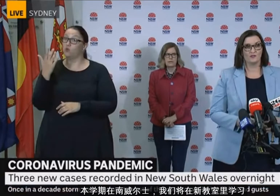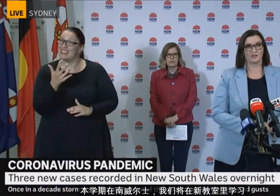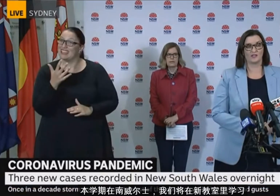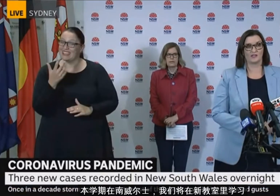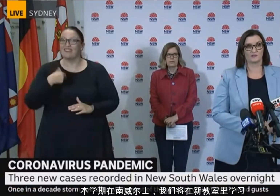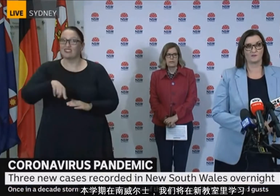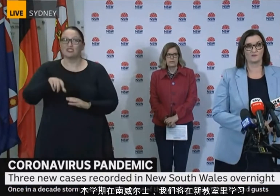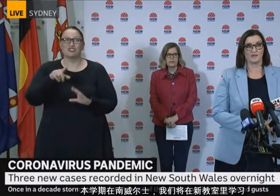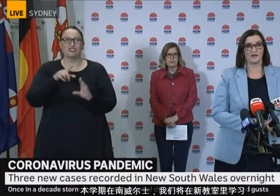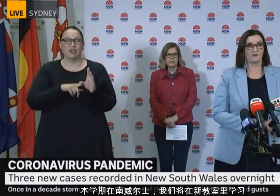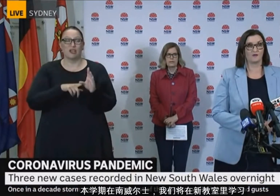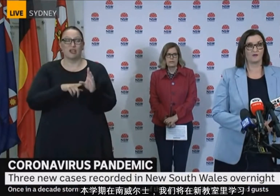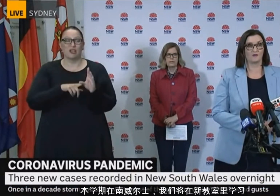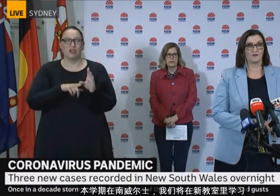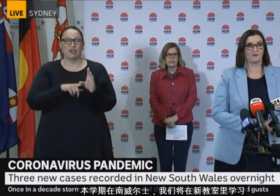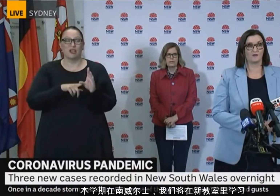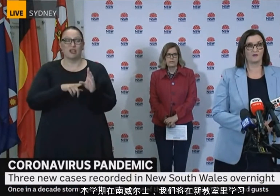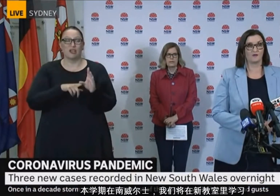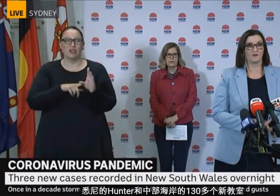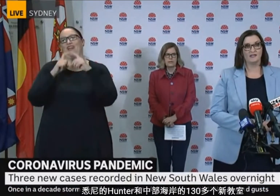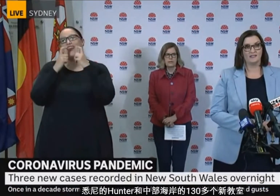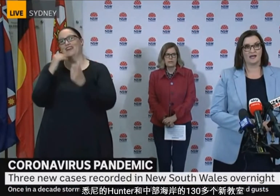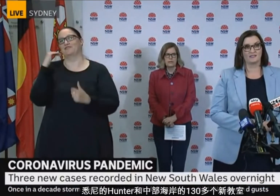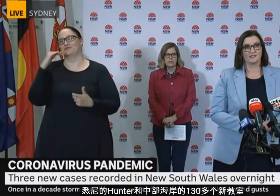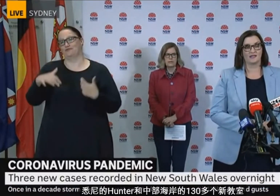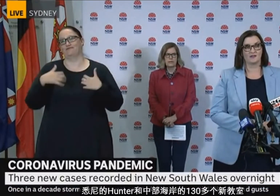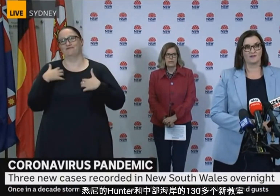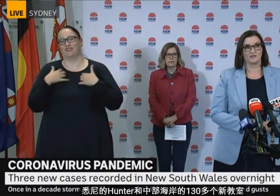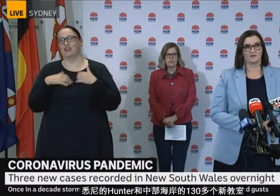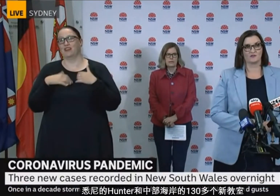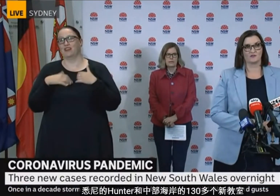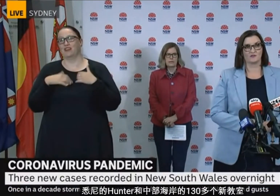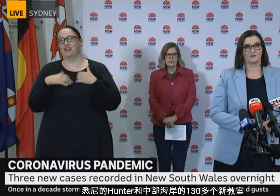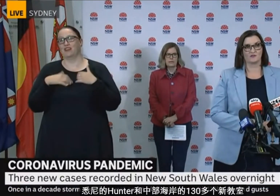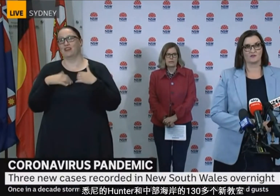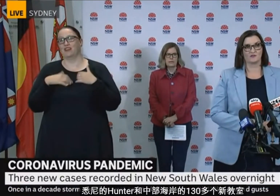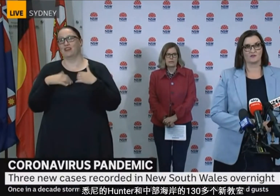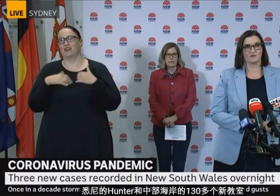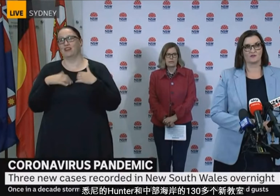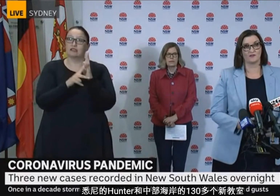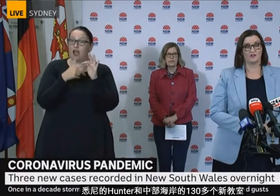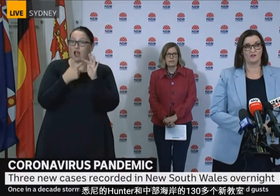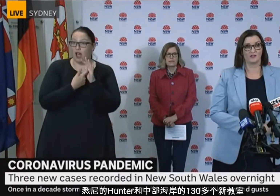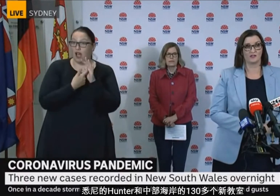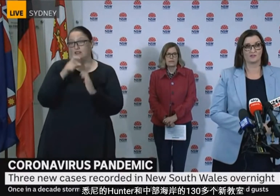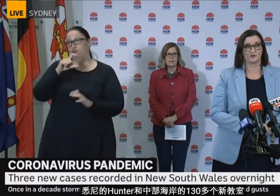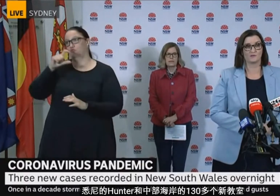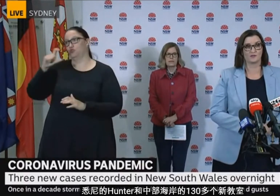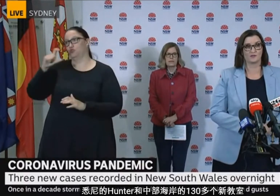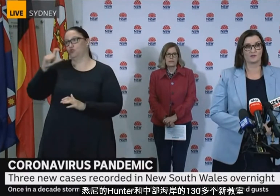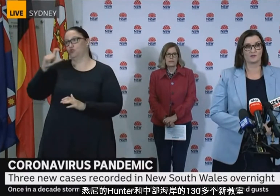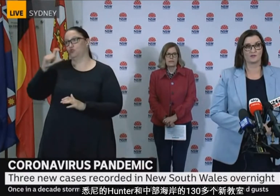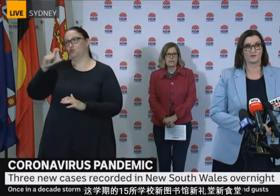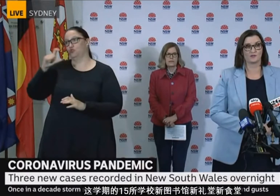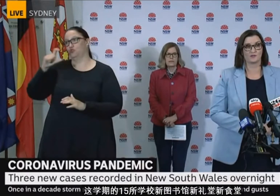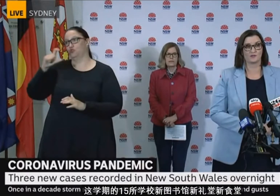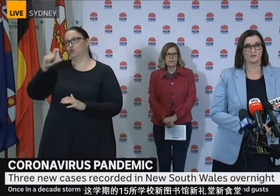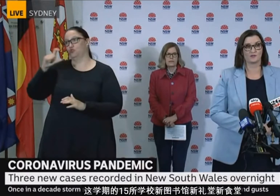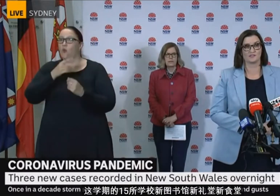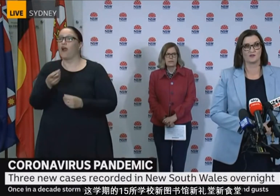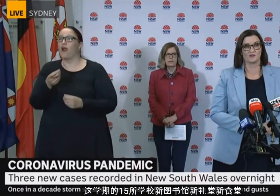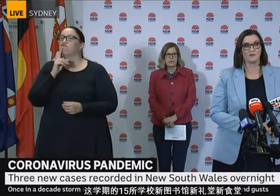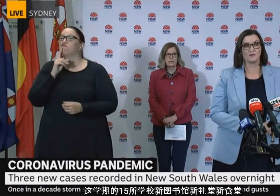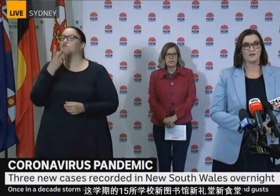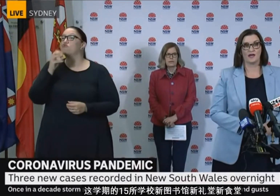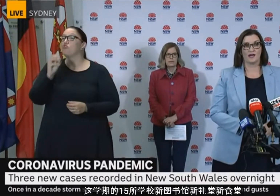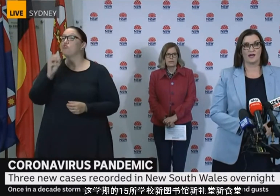who this term will be learning in new classrooms. Right across Sydney, in the Hunter and on the Central Coast, over 130 new classrooms